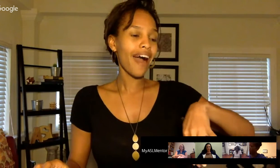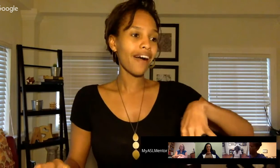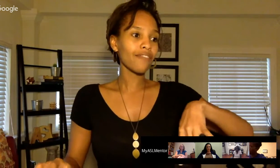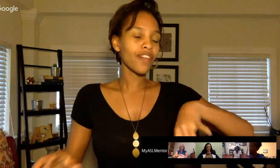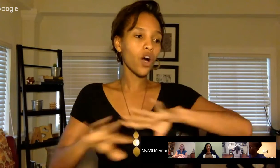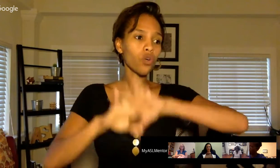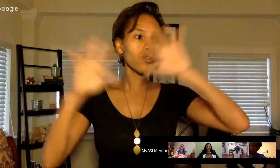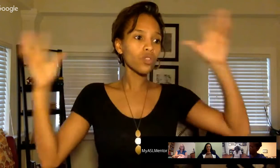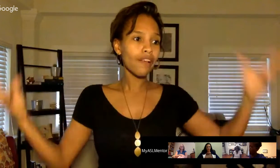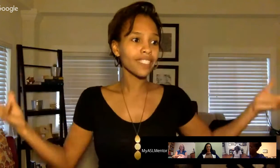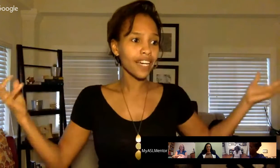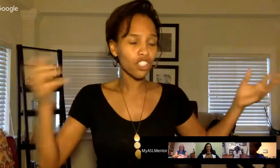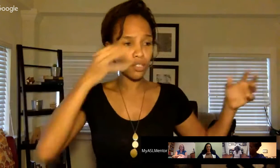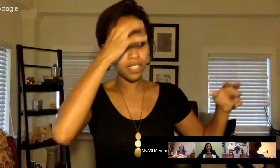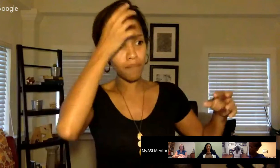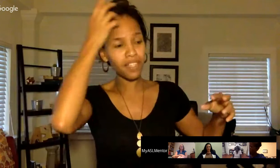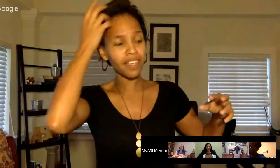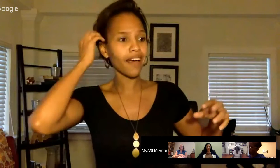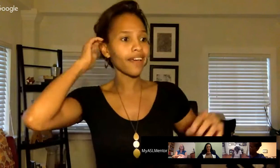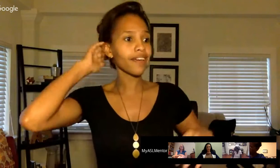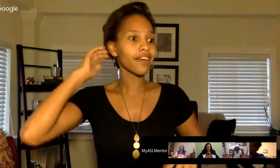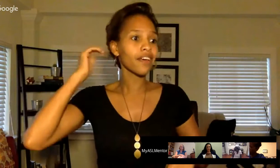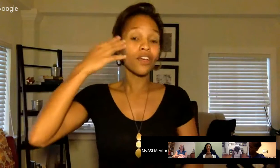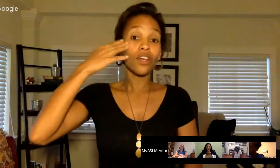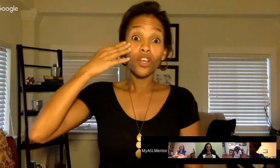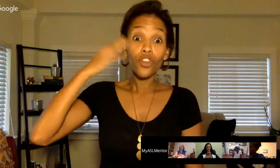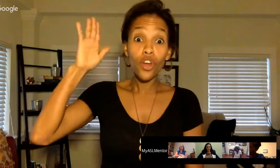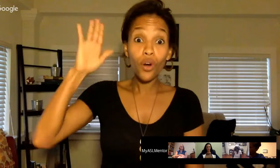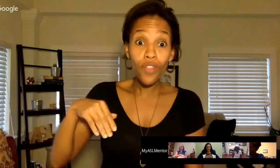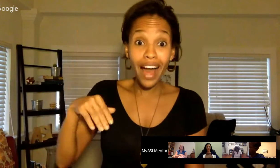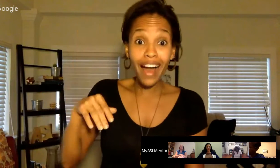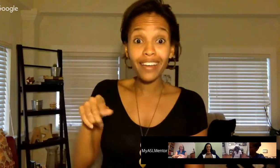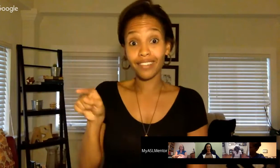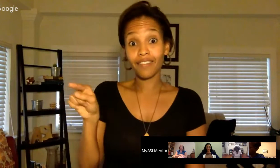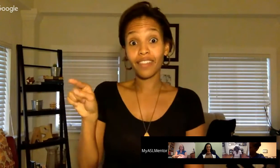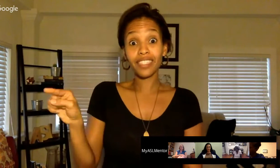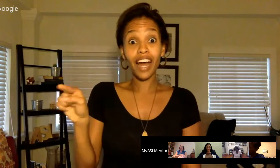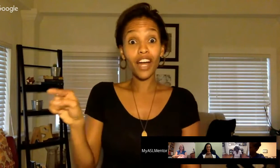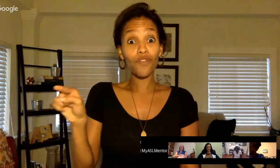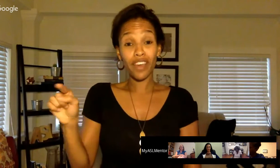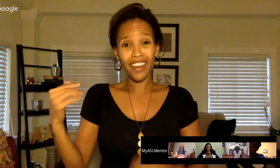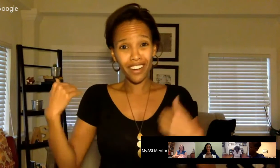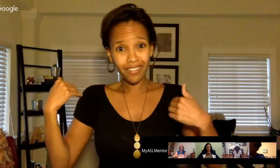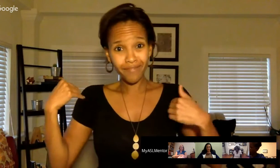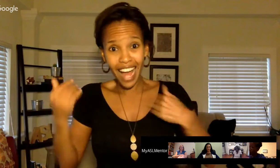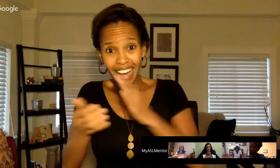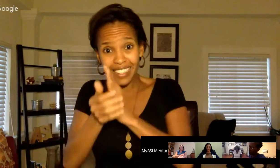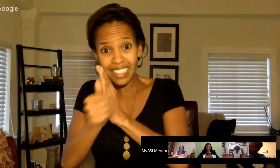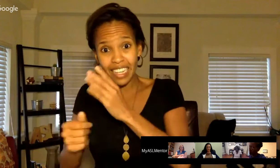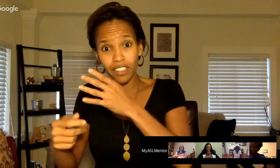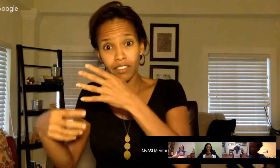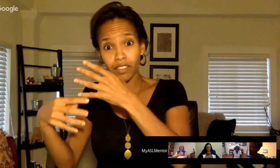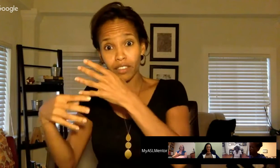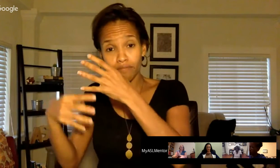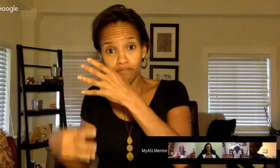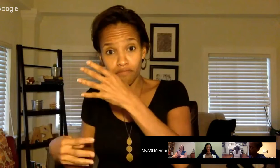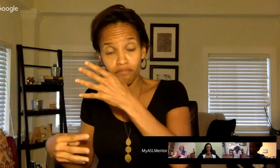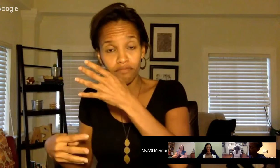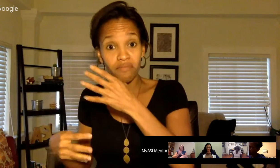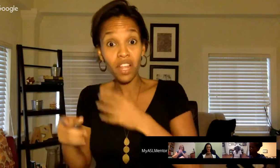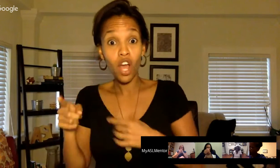So we have that whole section is something like, know that this guy over there has